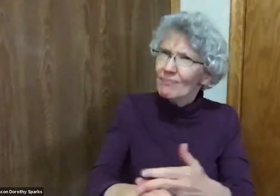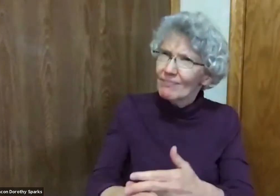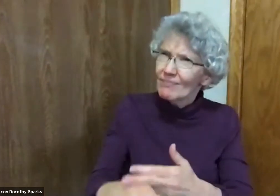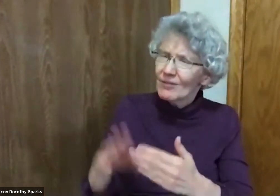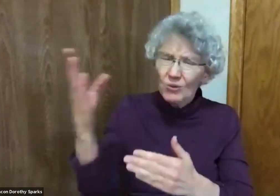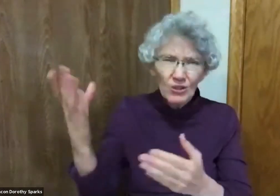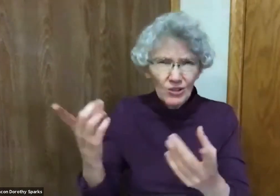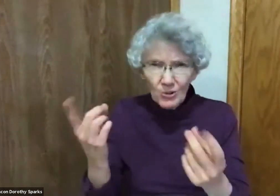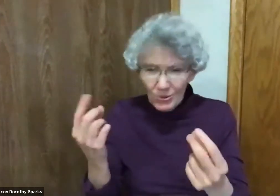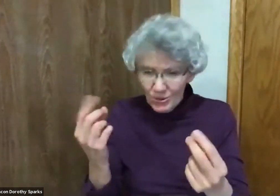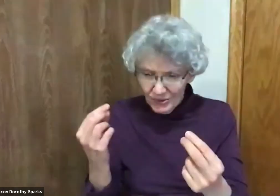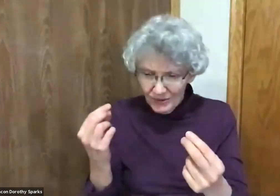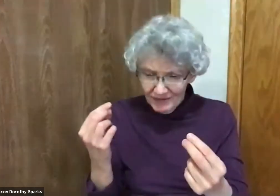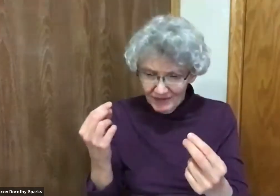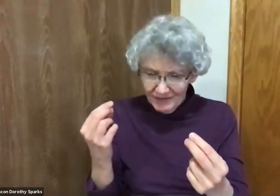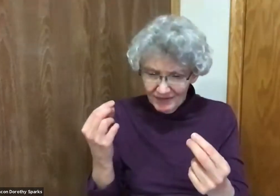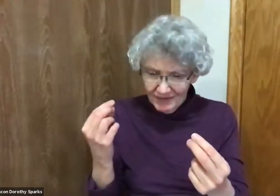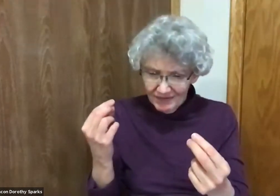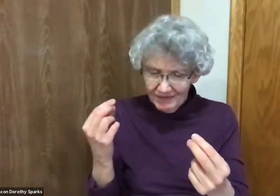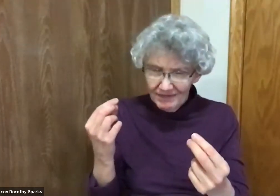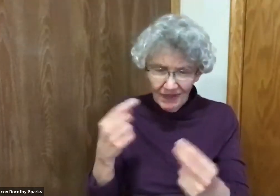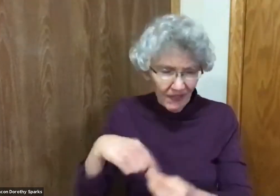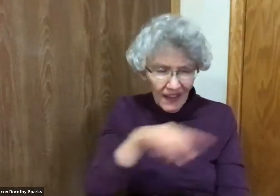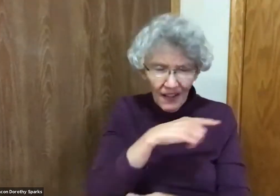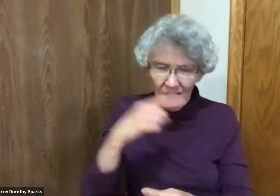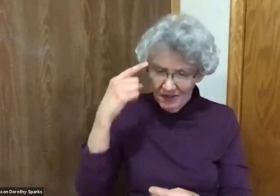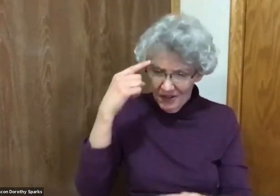stretched out your mighty arm.